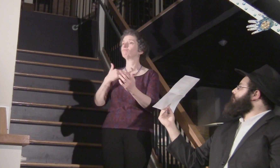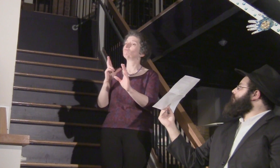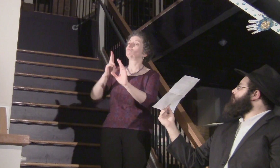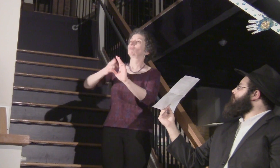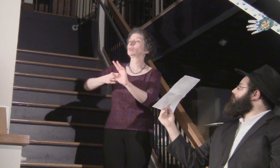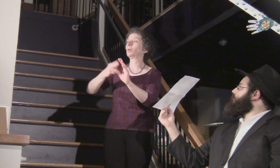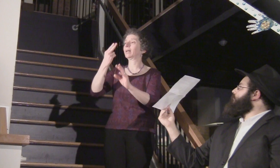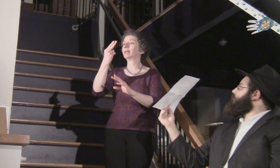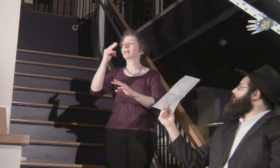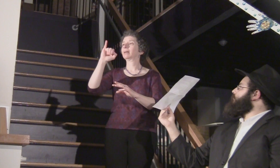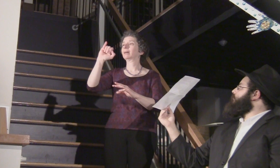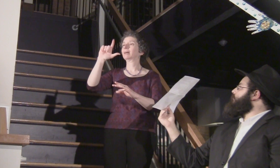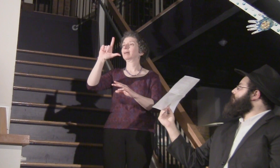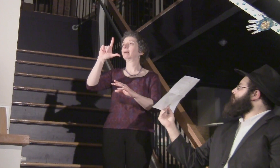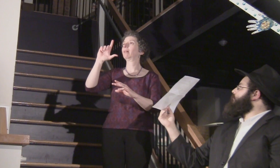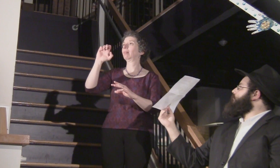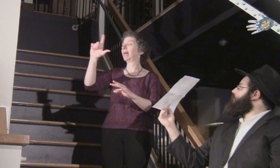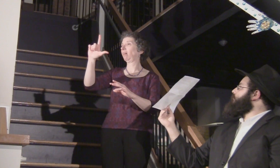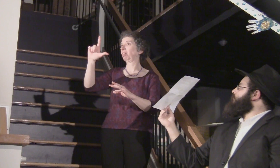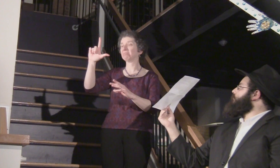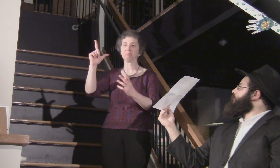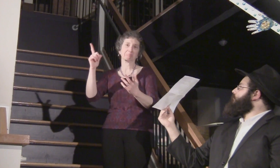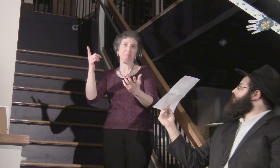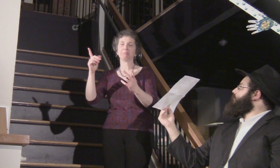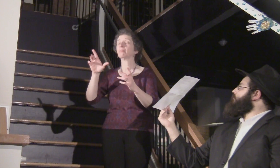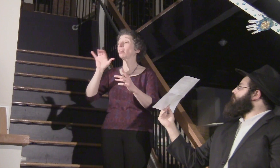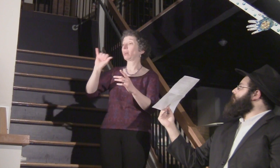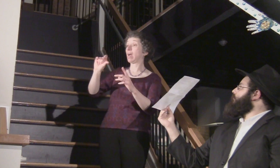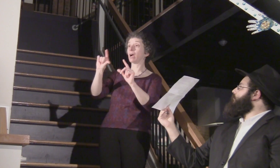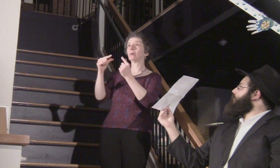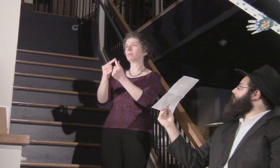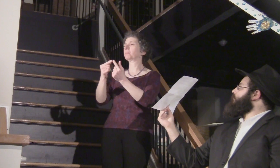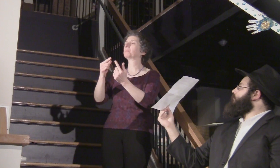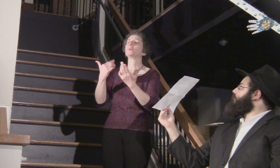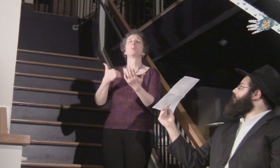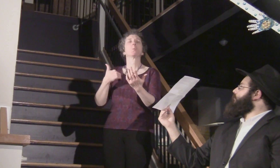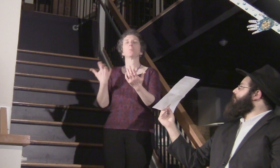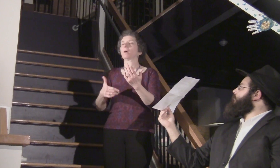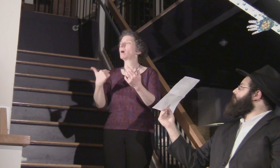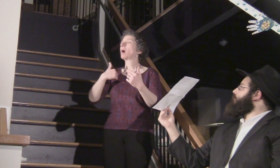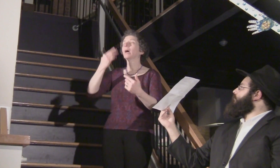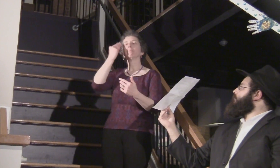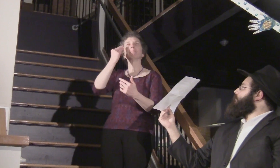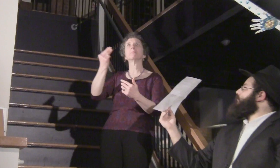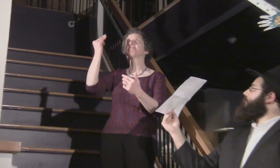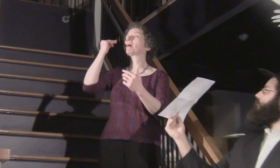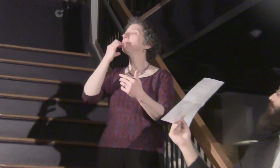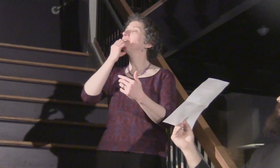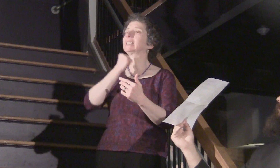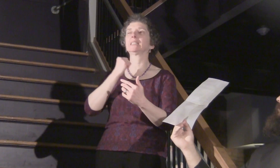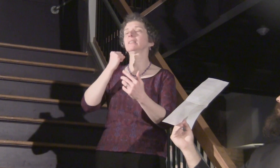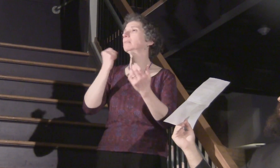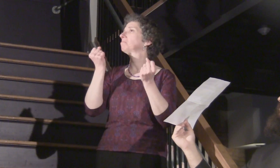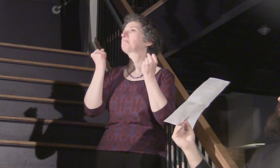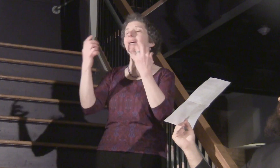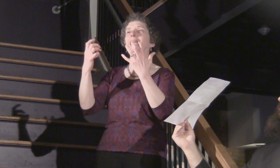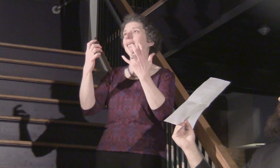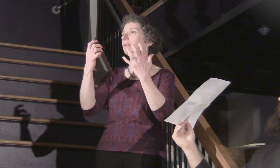NTID actually, and I joined Hillel. That group, I just remember it